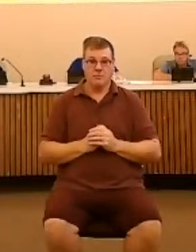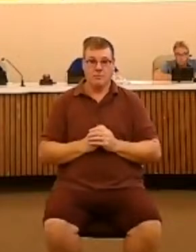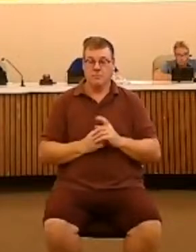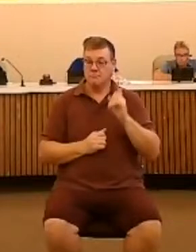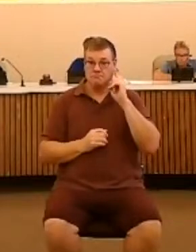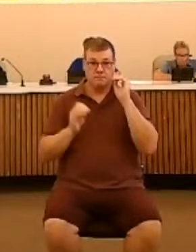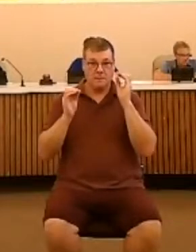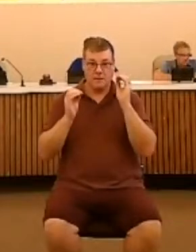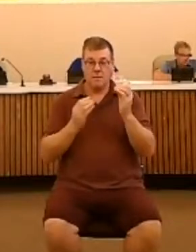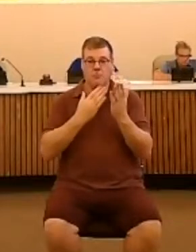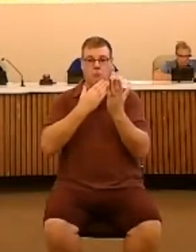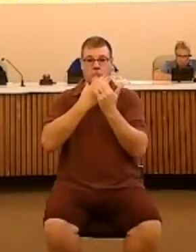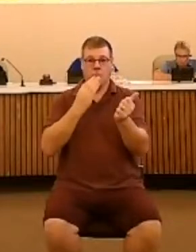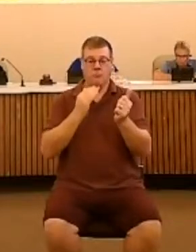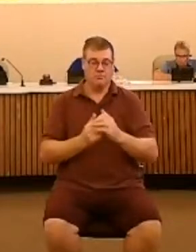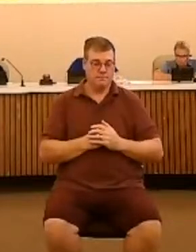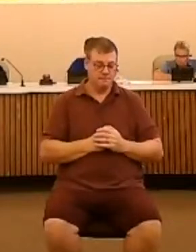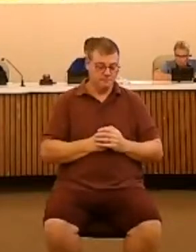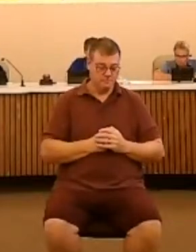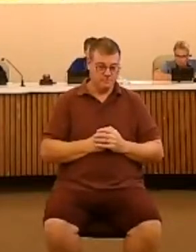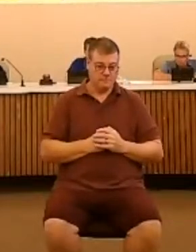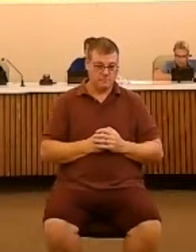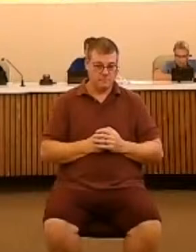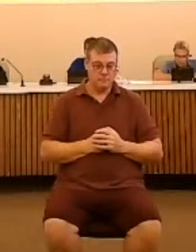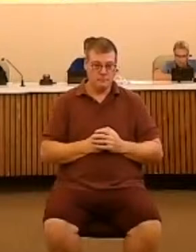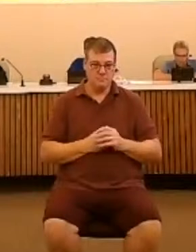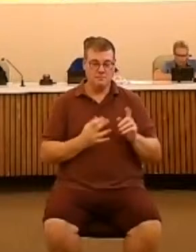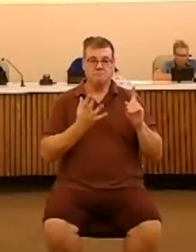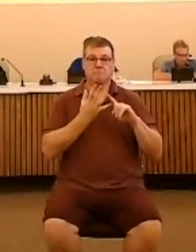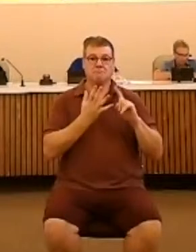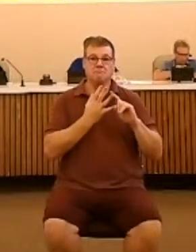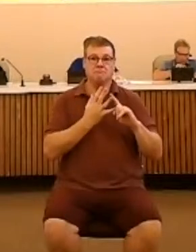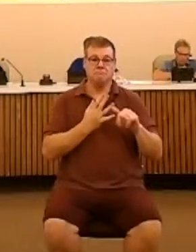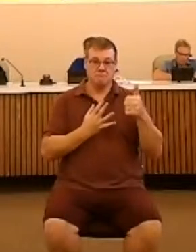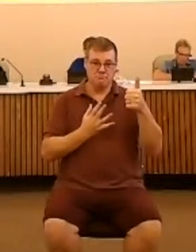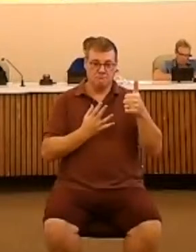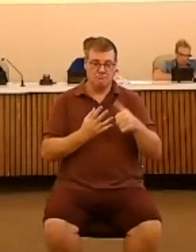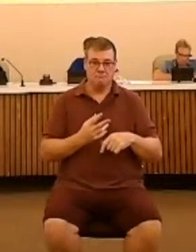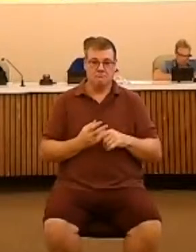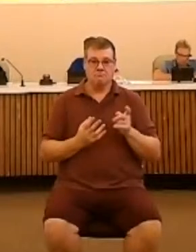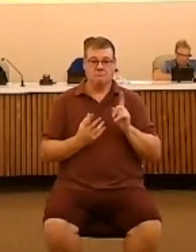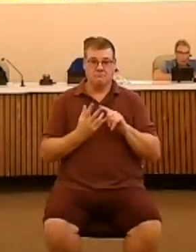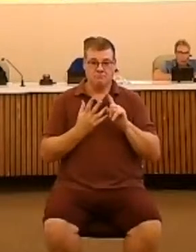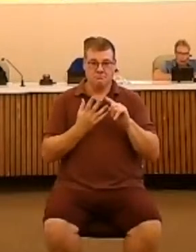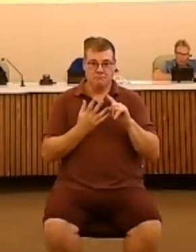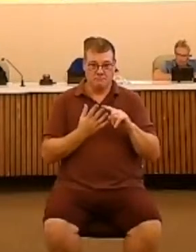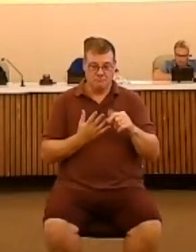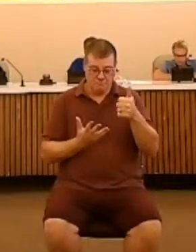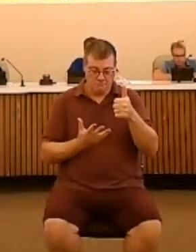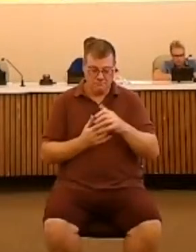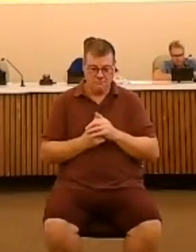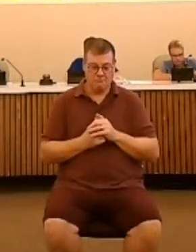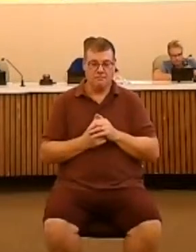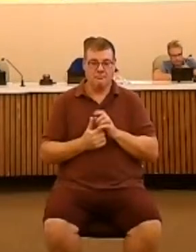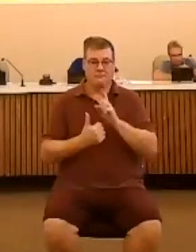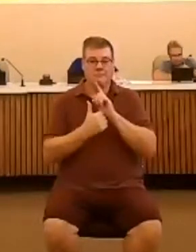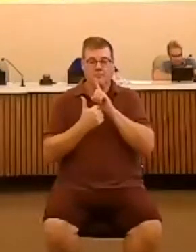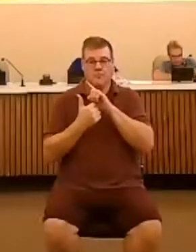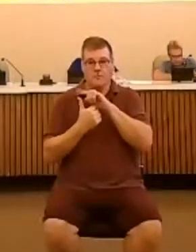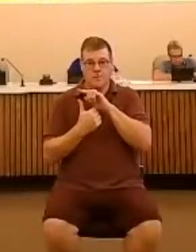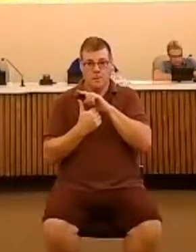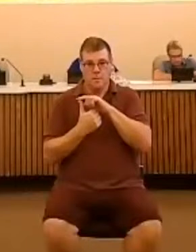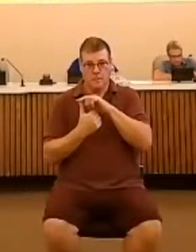Hearing none, please call the roll. Councilmember Barley, Aye. Councilmember Stafford, Aye. Councilmember